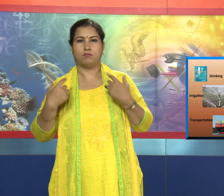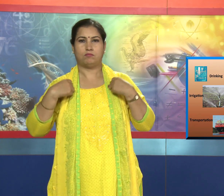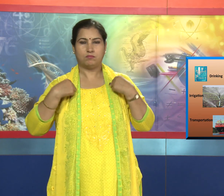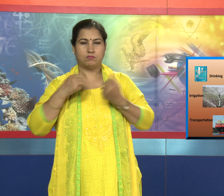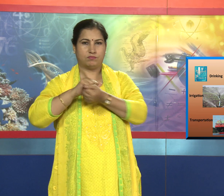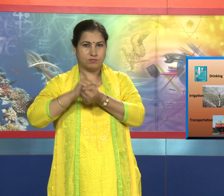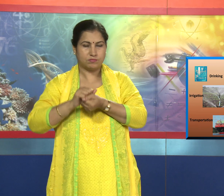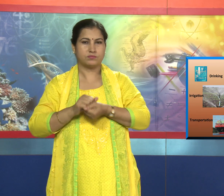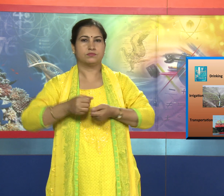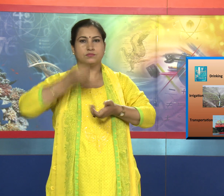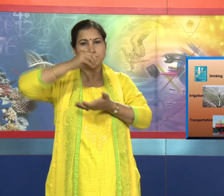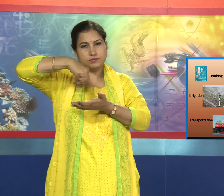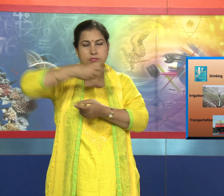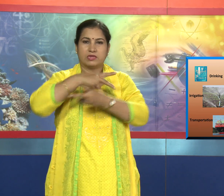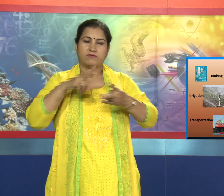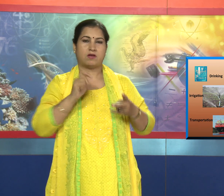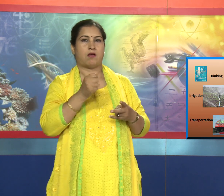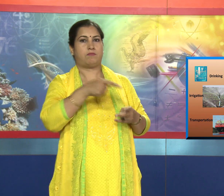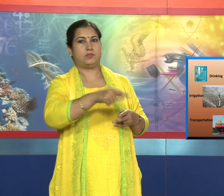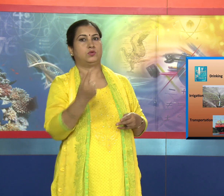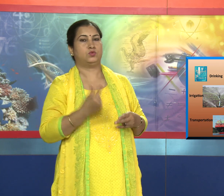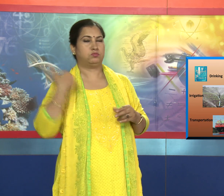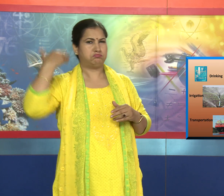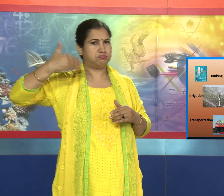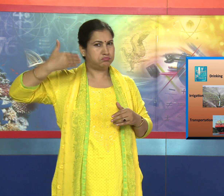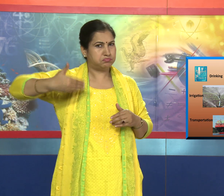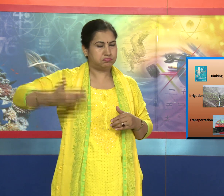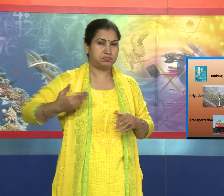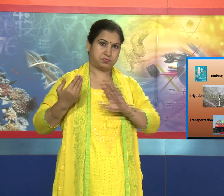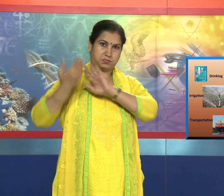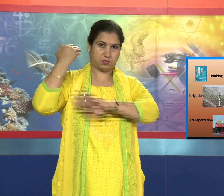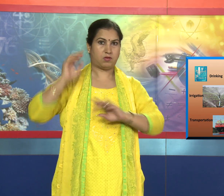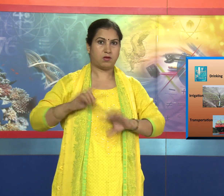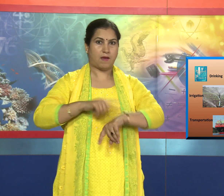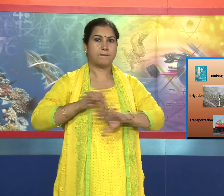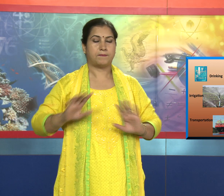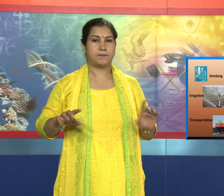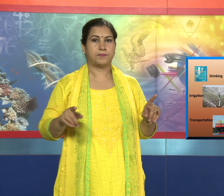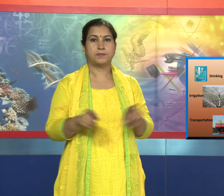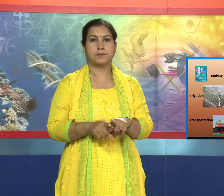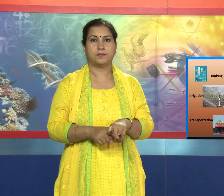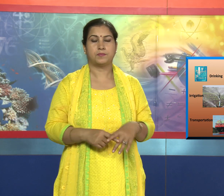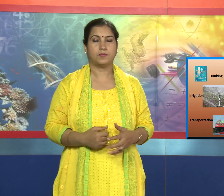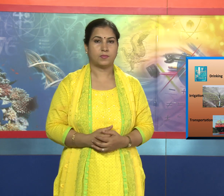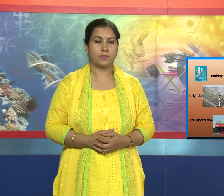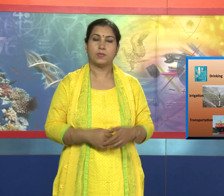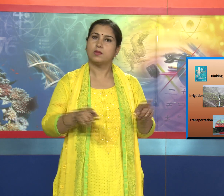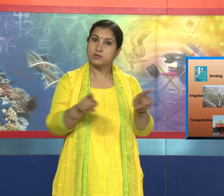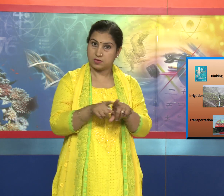work like drinking, cooking, and cleaning, and also for